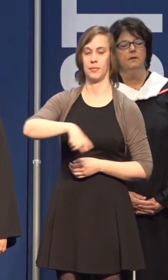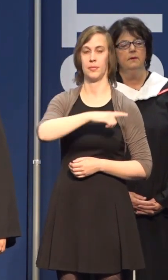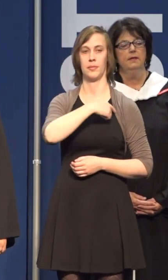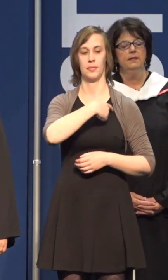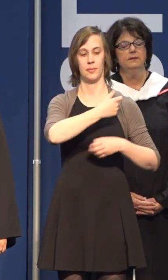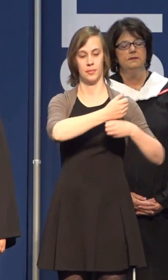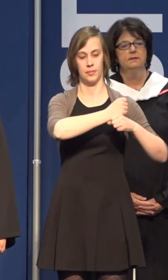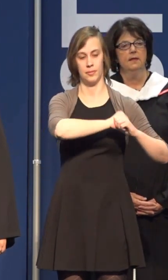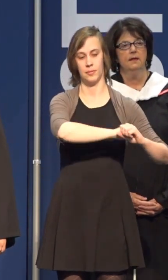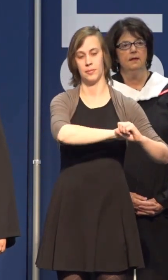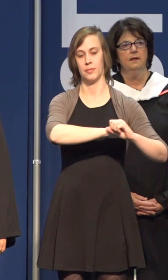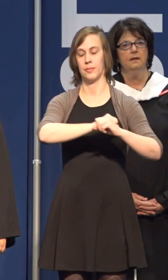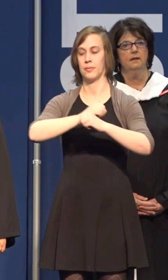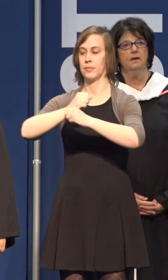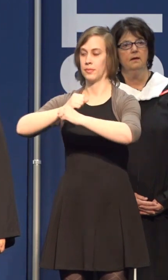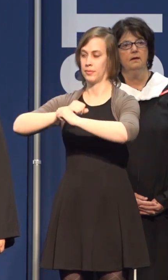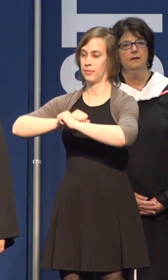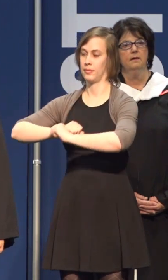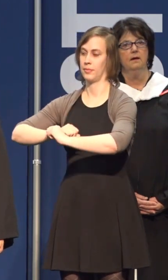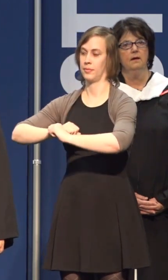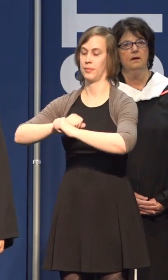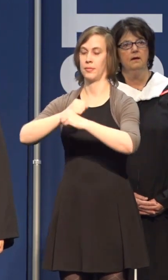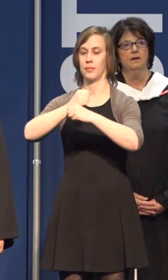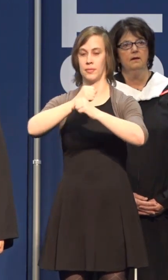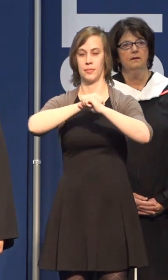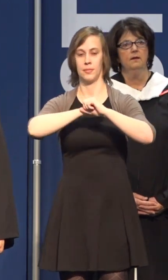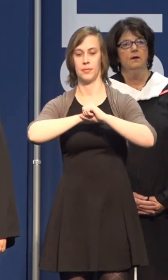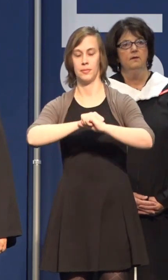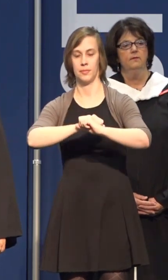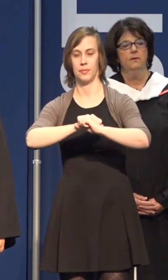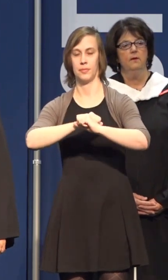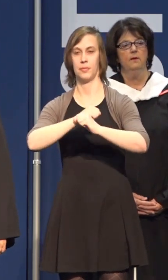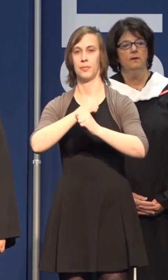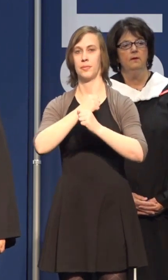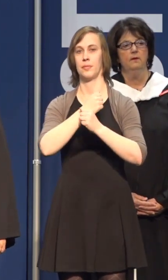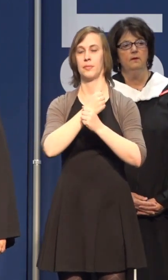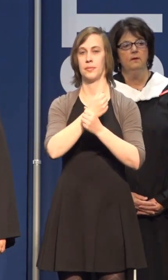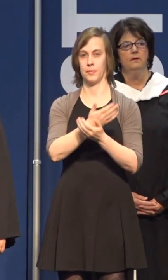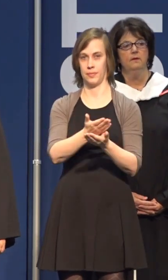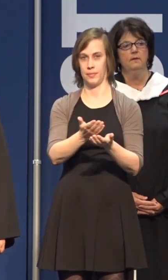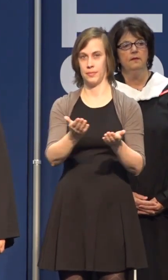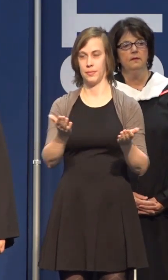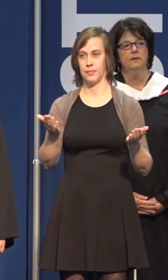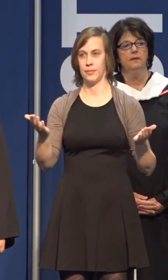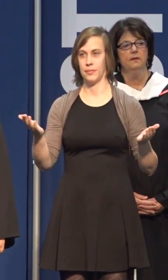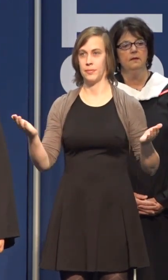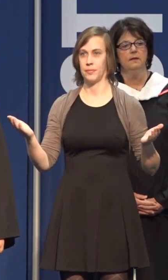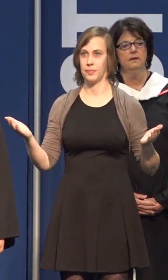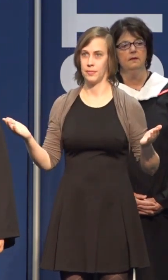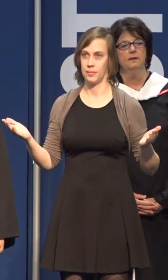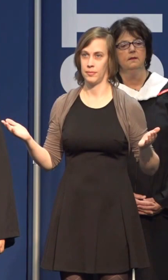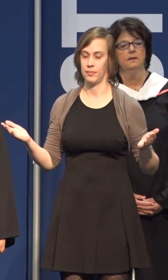Canada, we stand on guard for thee.